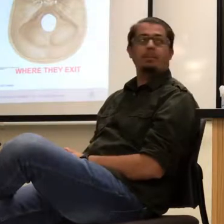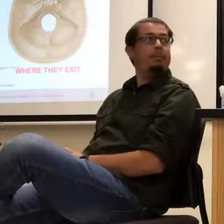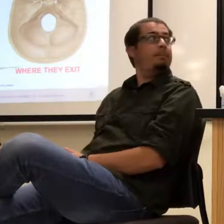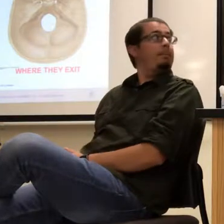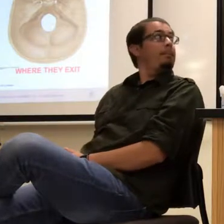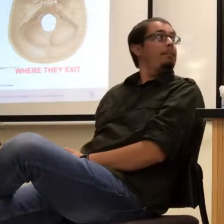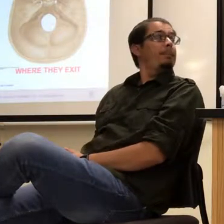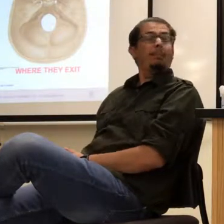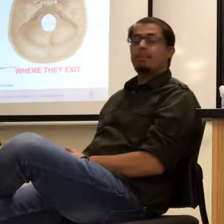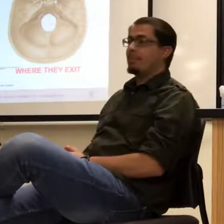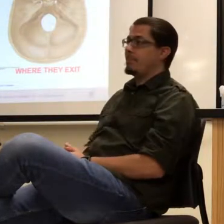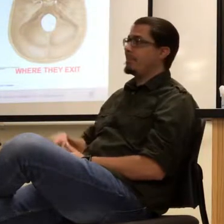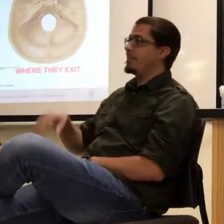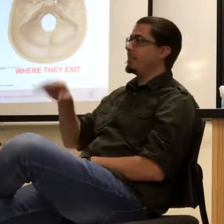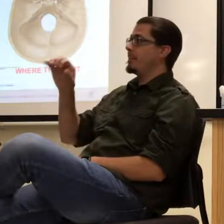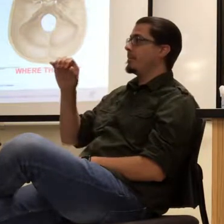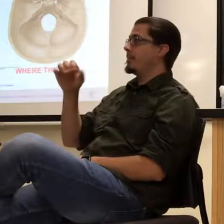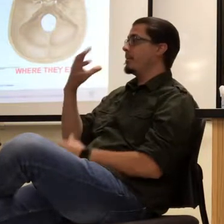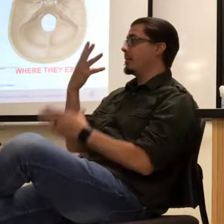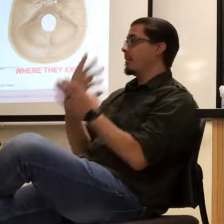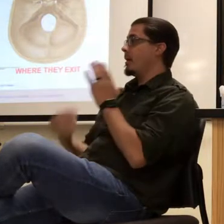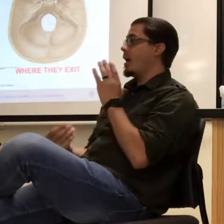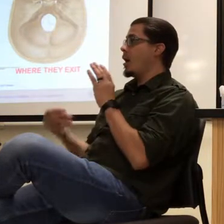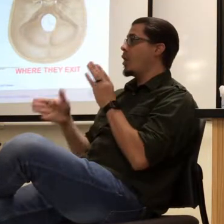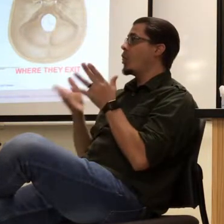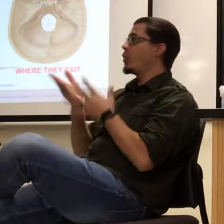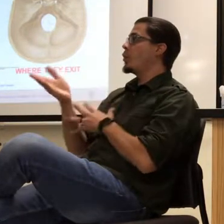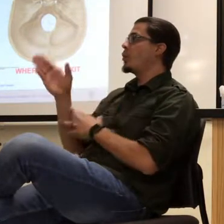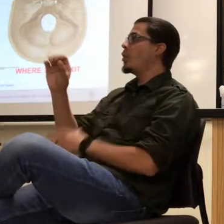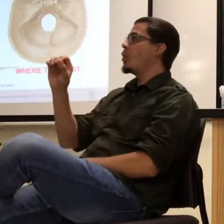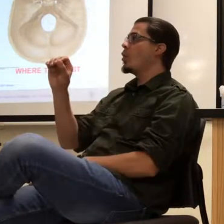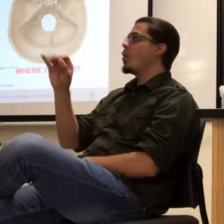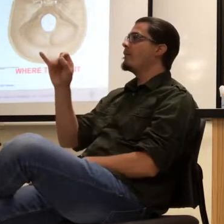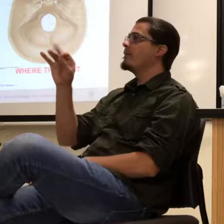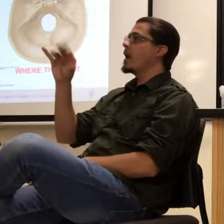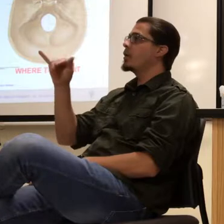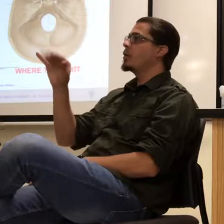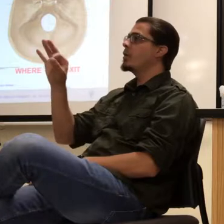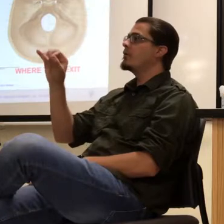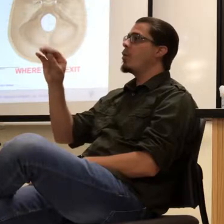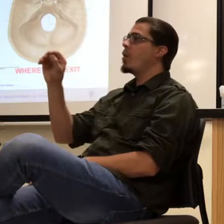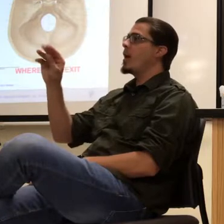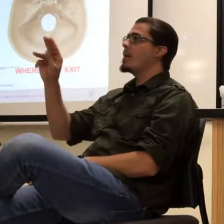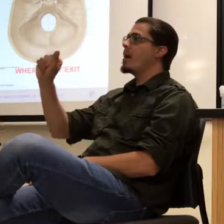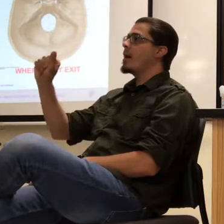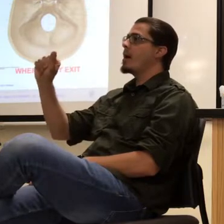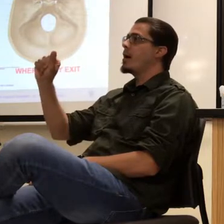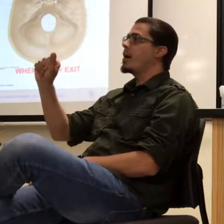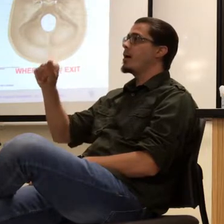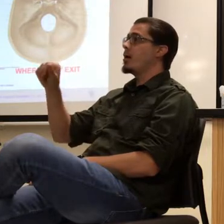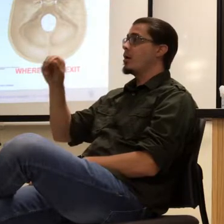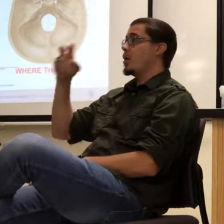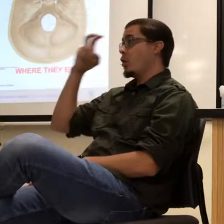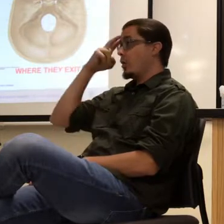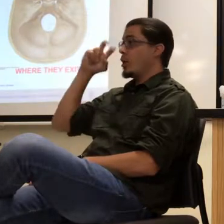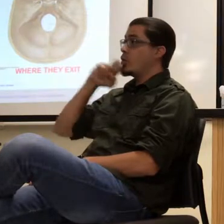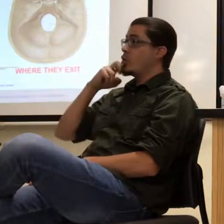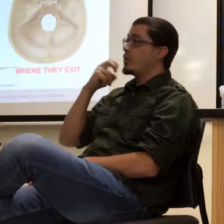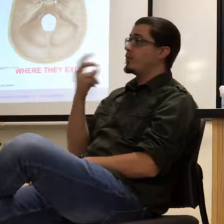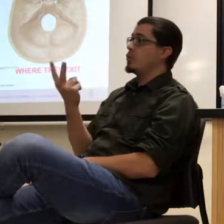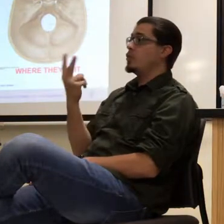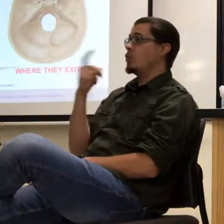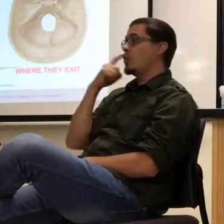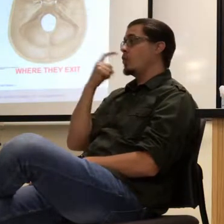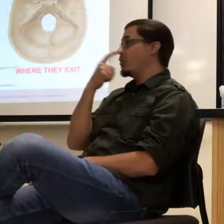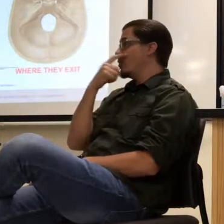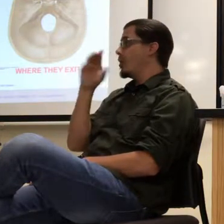Cranial nerve 1, olfactory, exits through the olfactory foramina of cribriform plate. Cranial nerve 2, optic nerve,